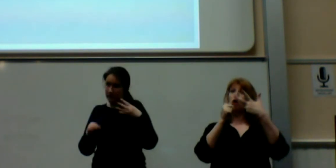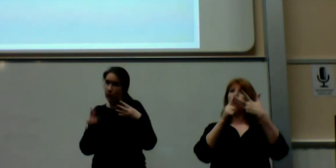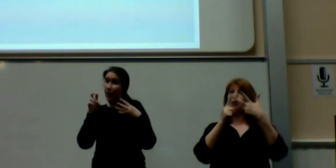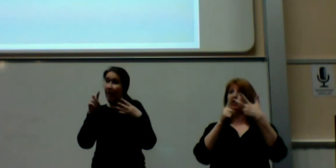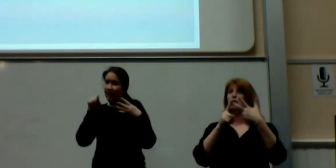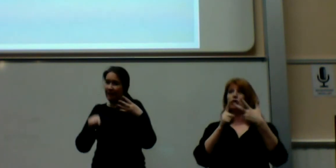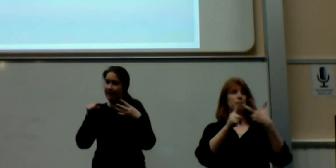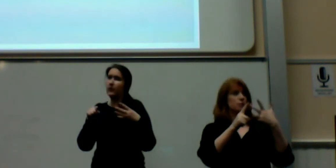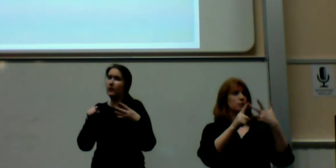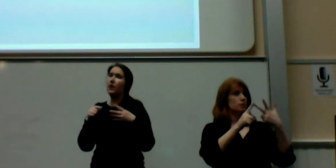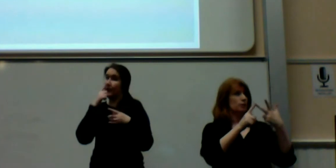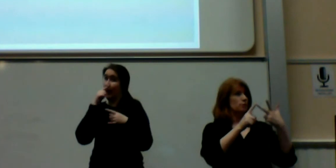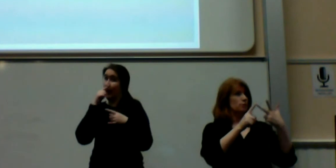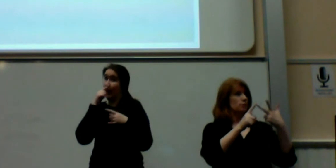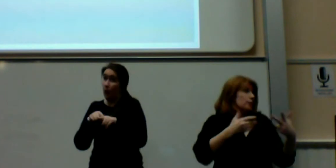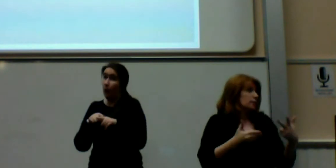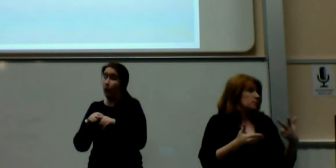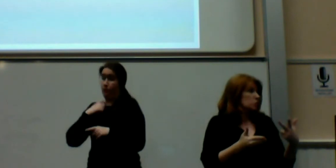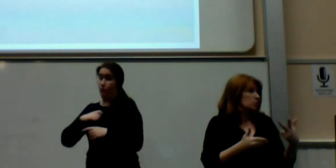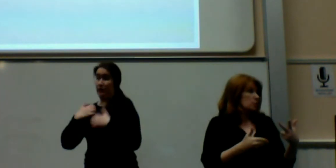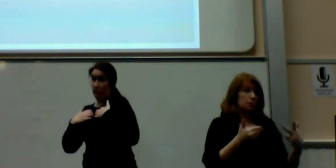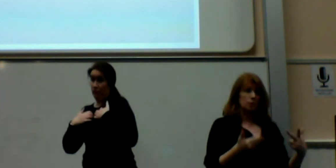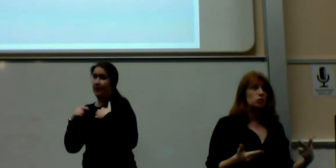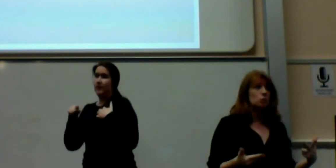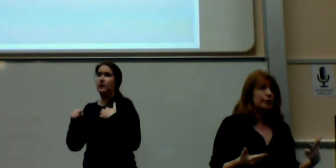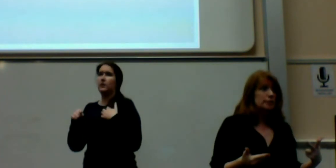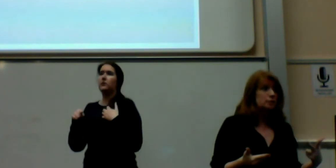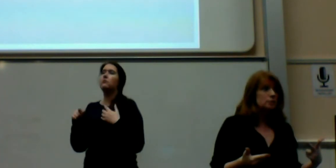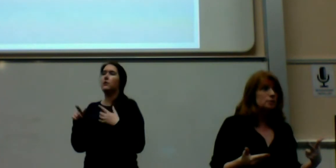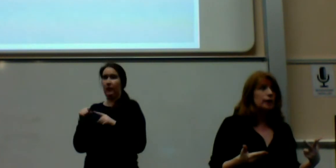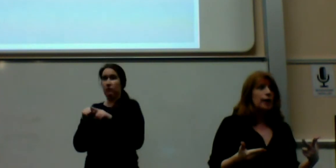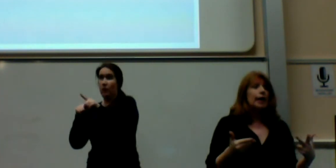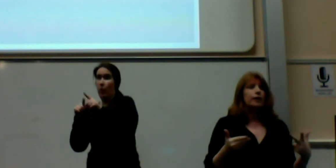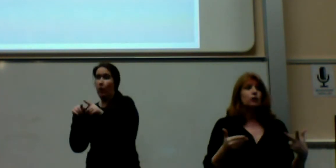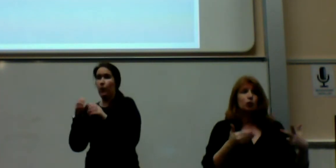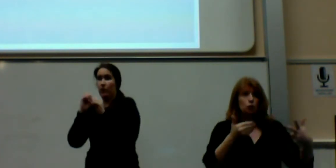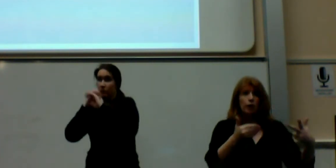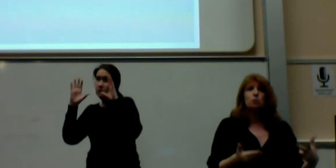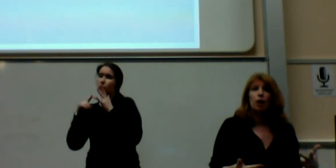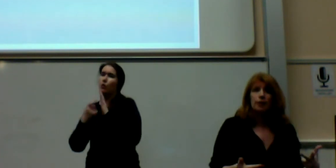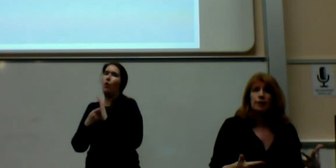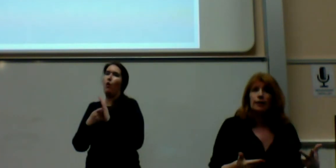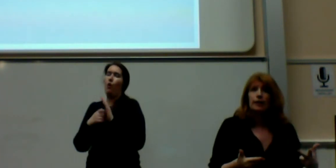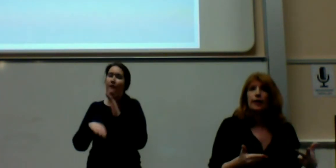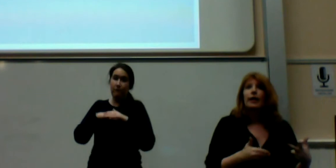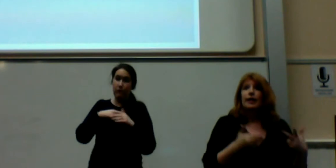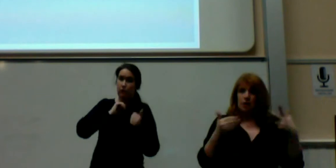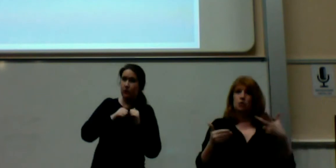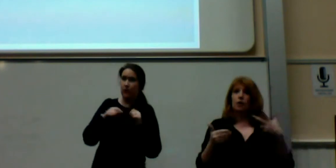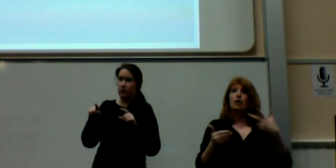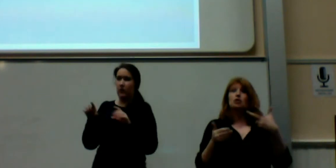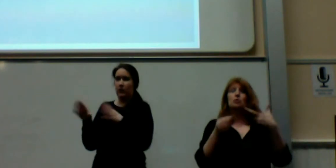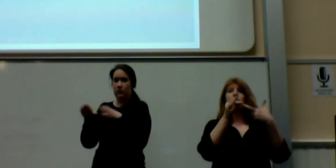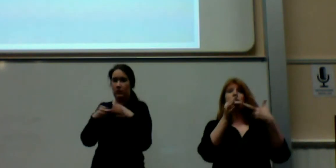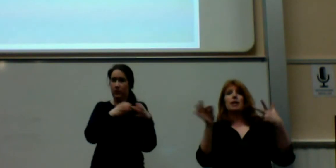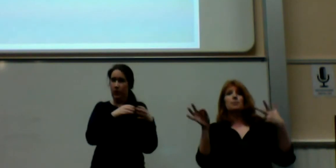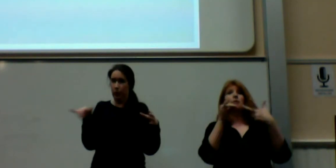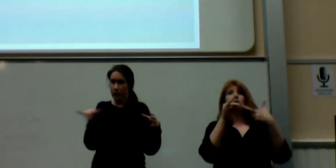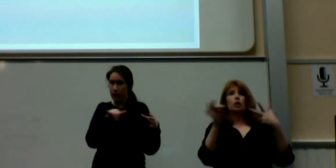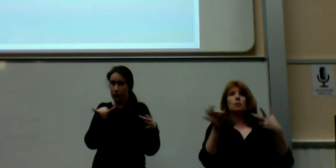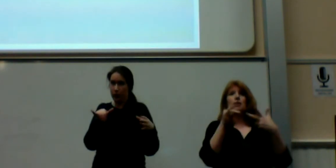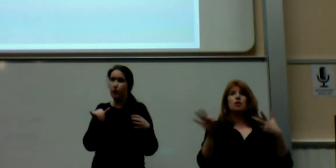show personal interests type things, such as appeals to ideals and full reciprocity, etc. So